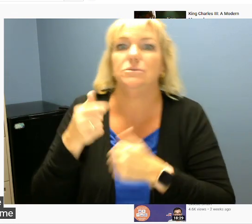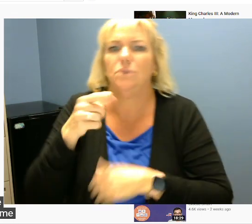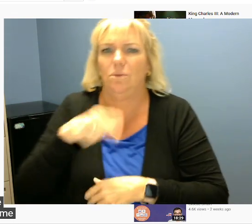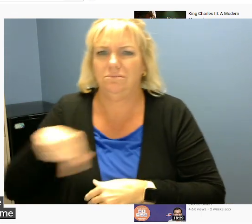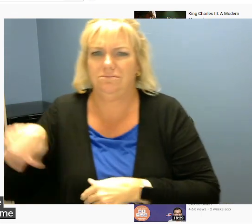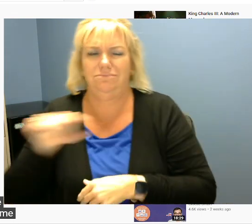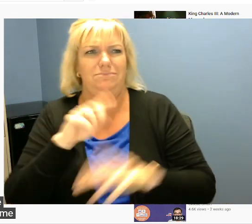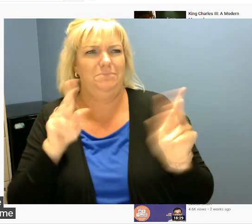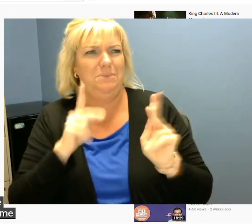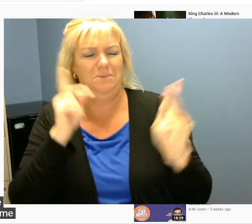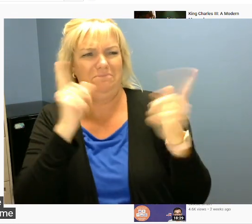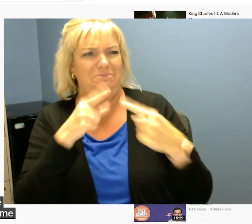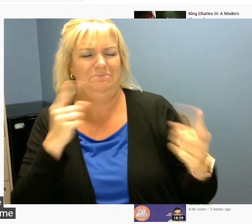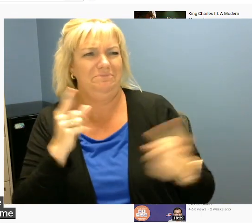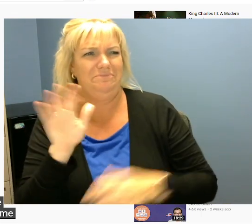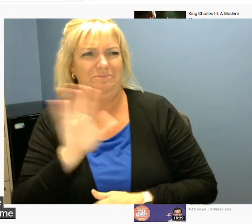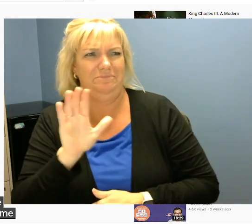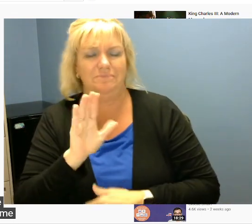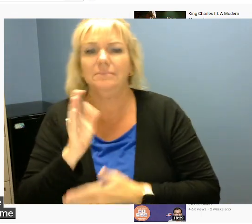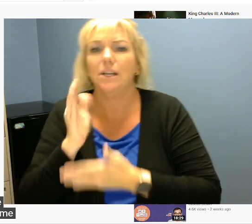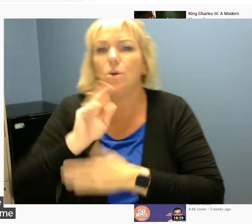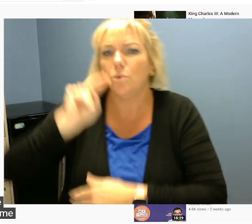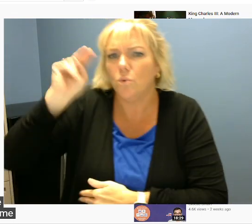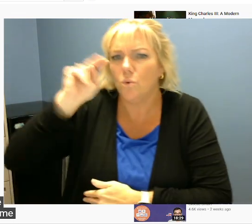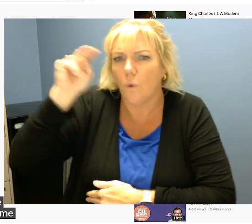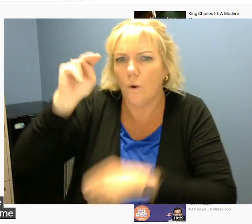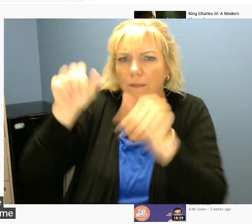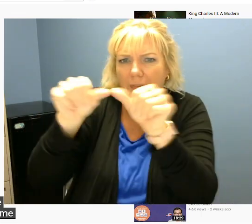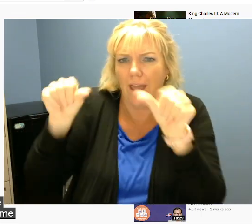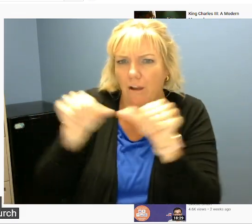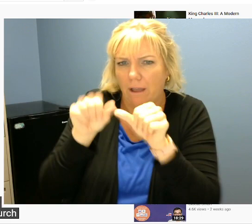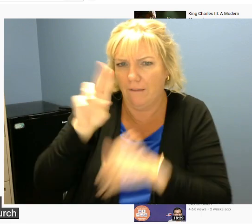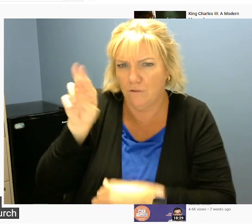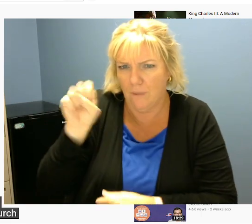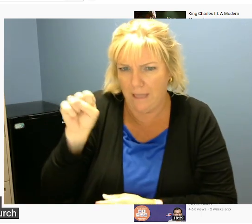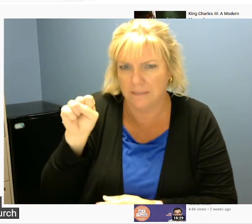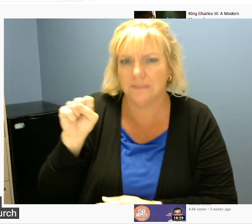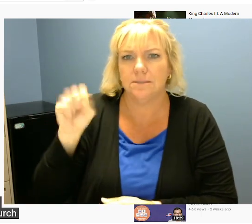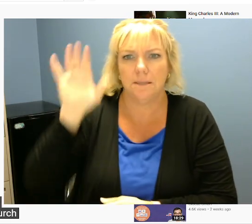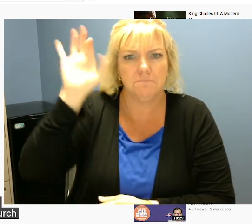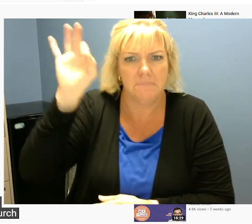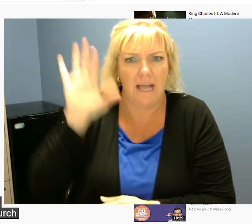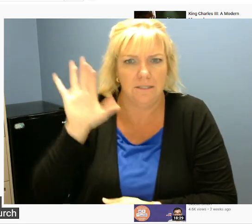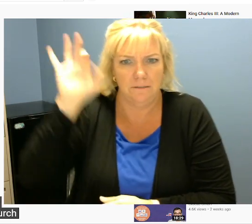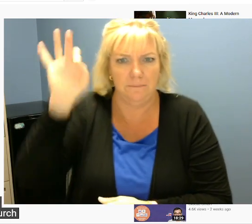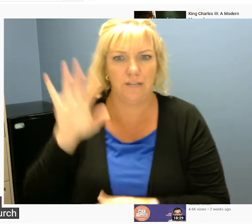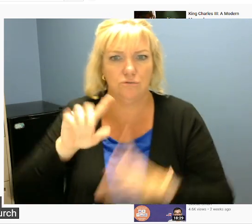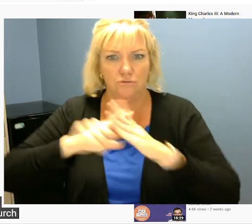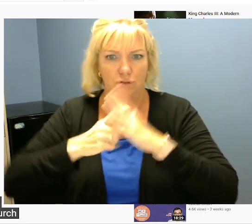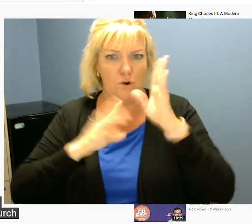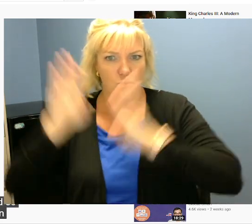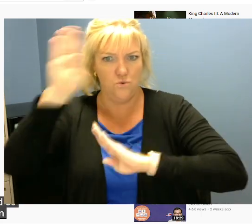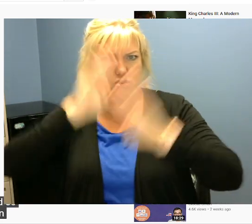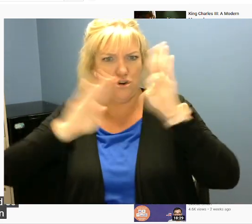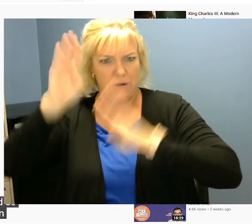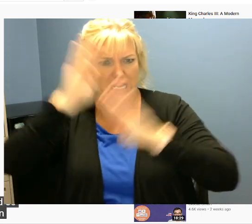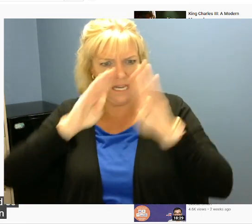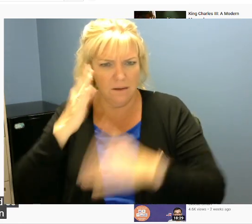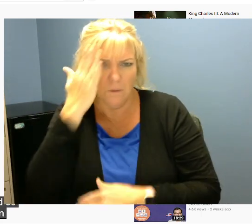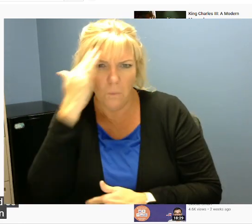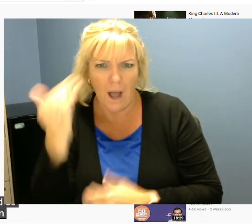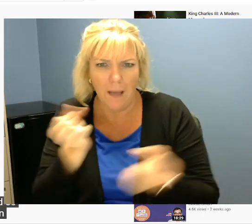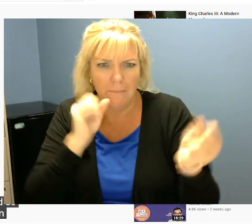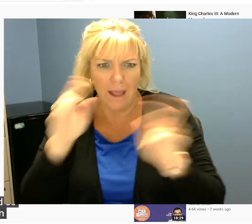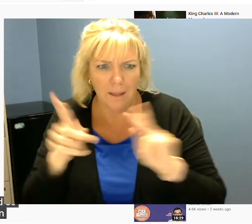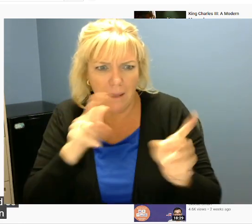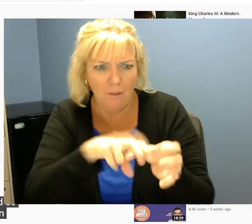in the northern colonies who started to become worried that they feel like people are turning away from the church. So